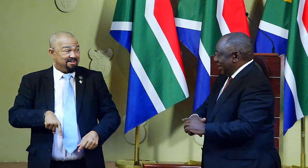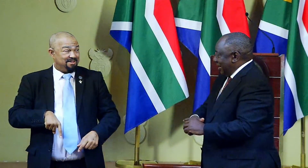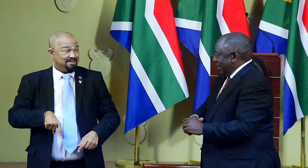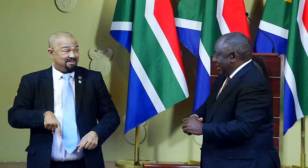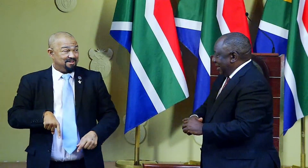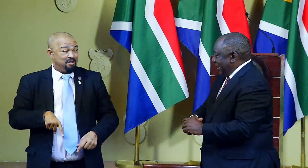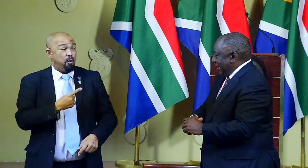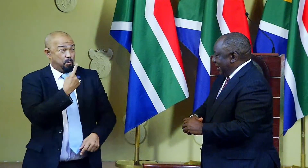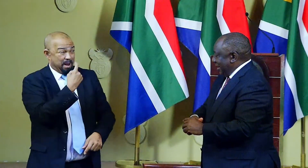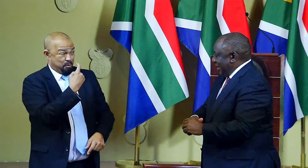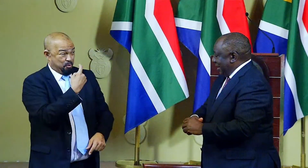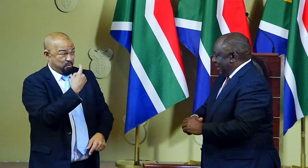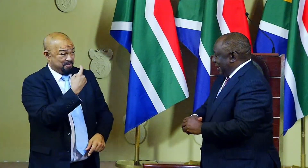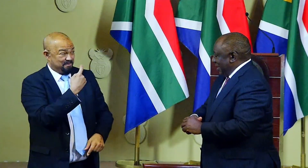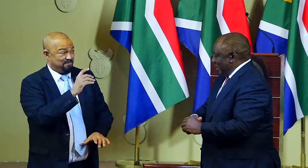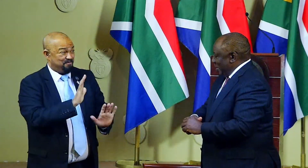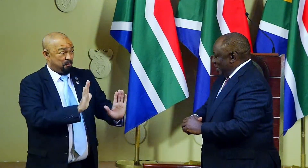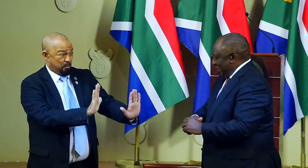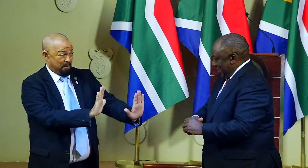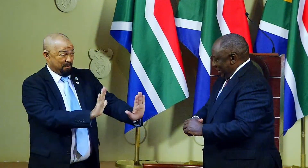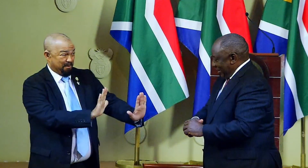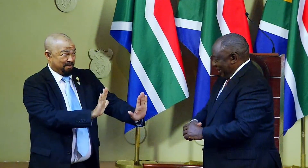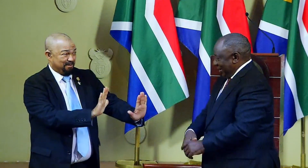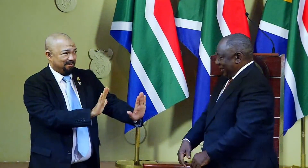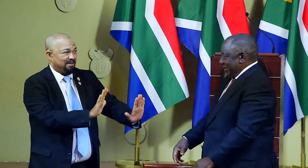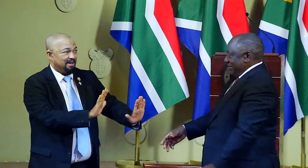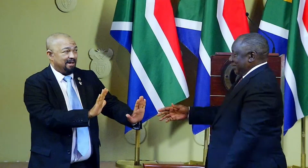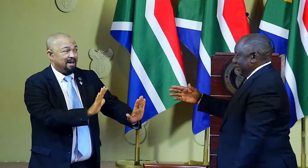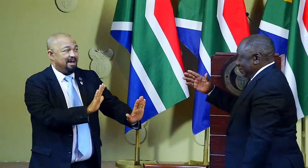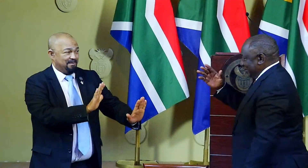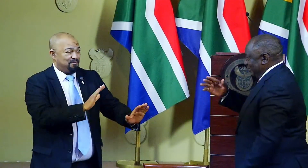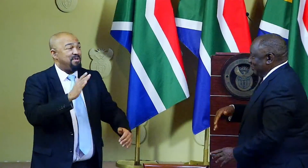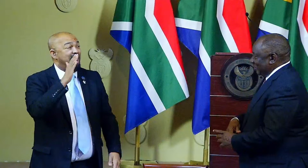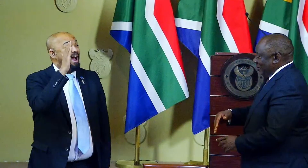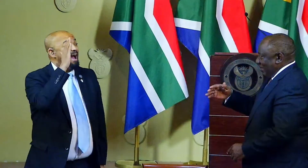Now can we do all for last time? One more time.